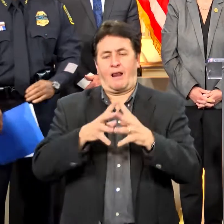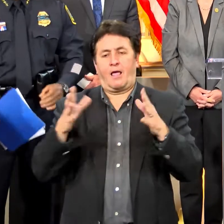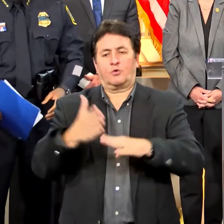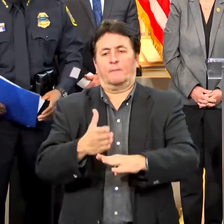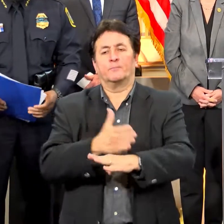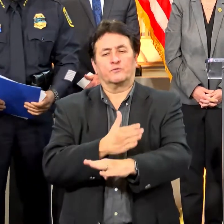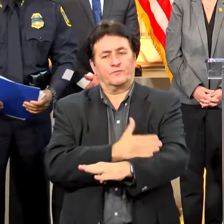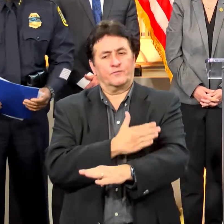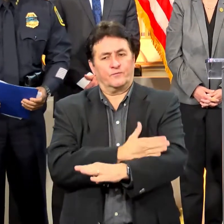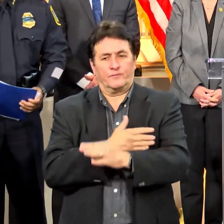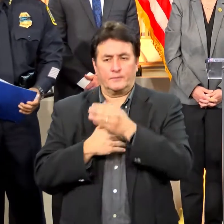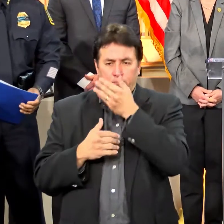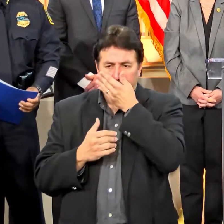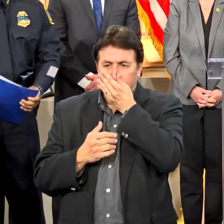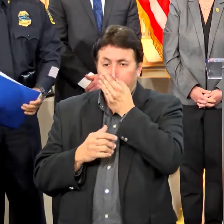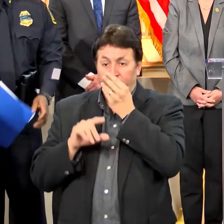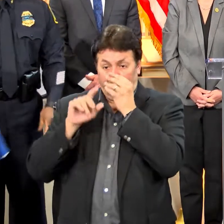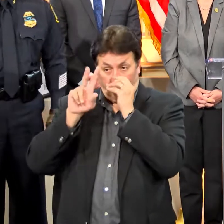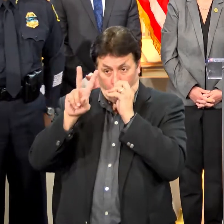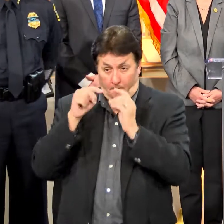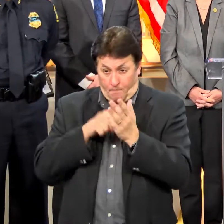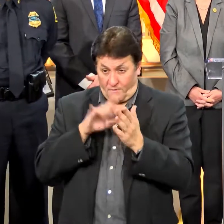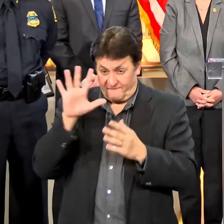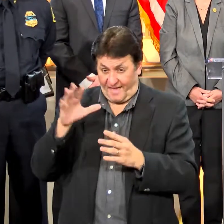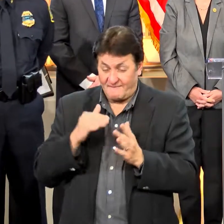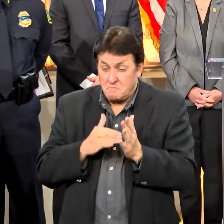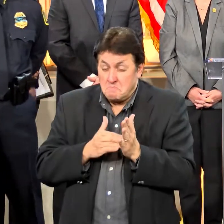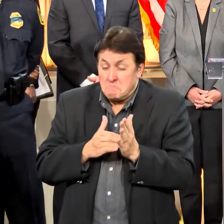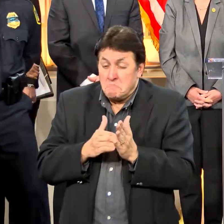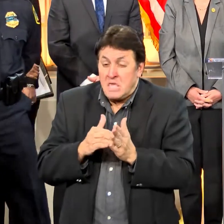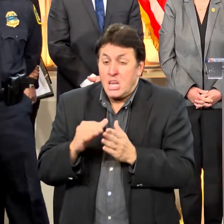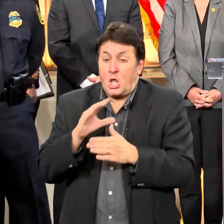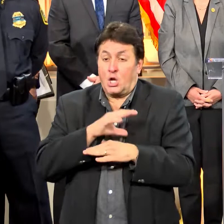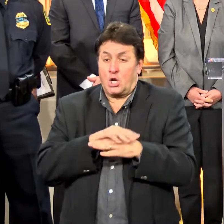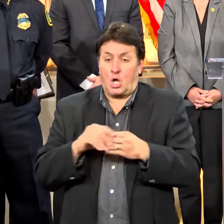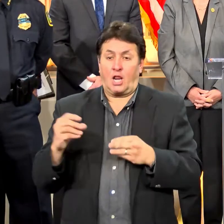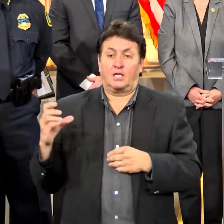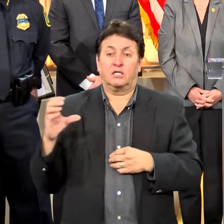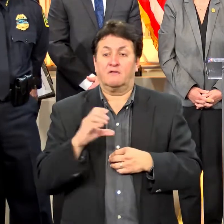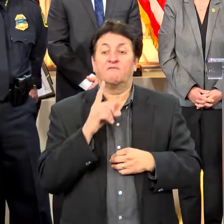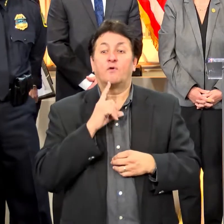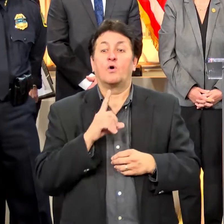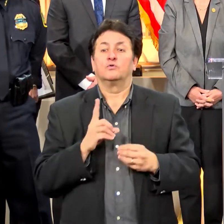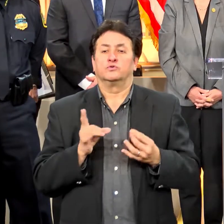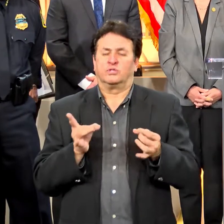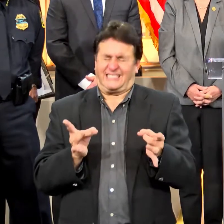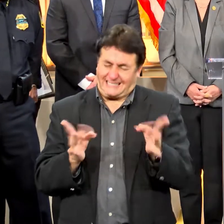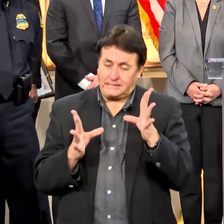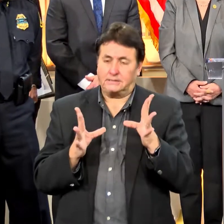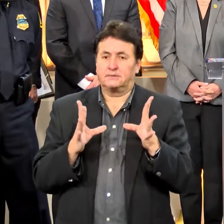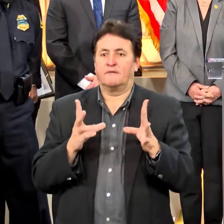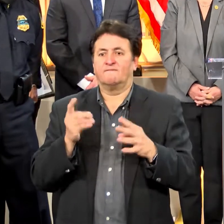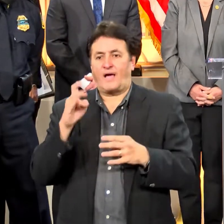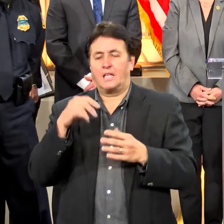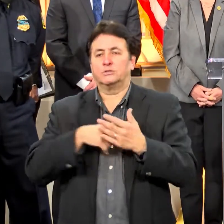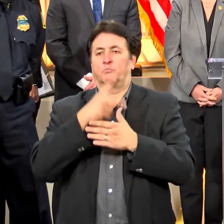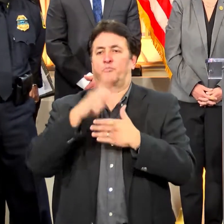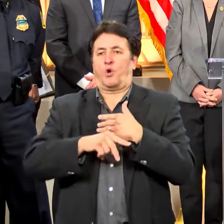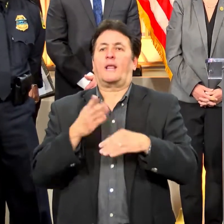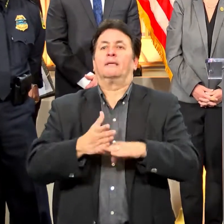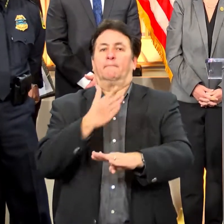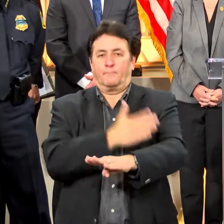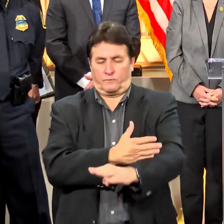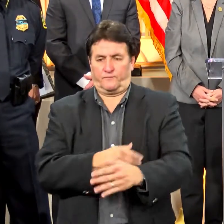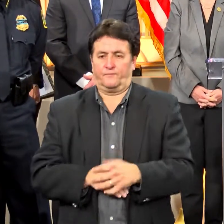million for the implementation of the Cure Violence program in targeted communities. The Cure Violence